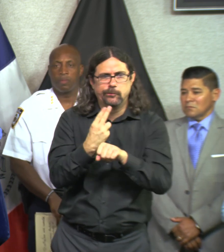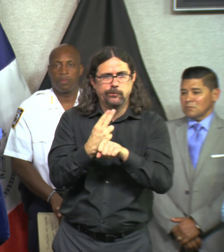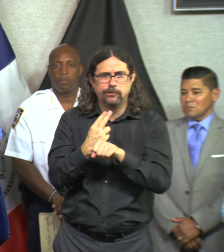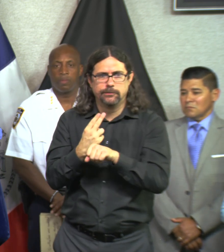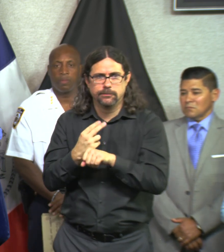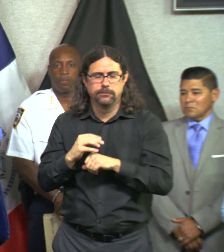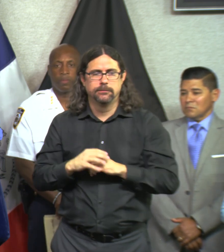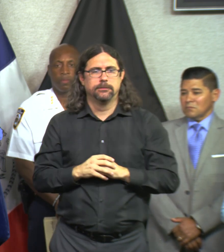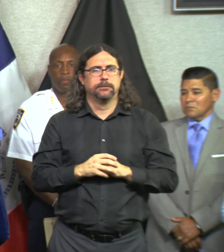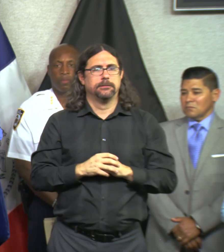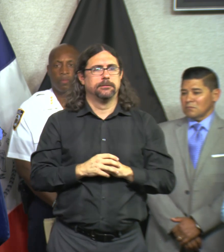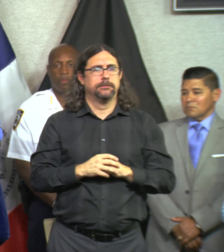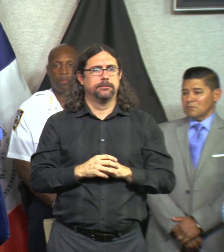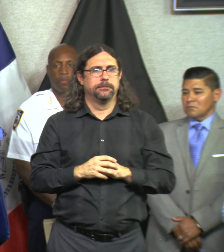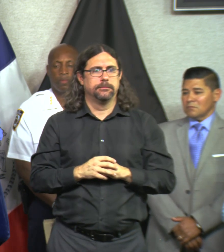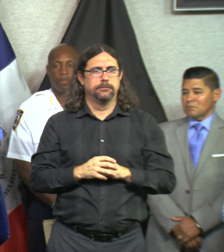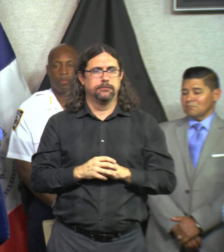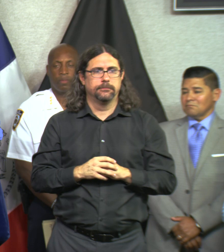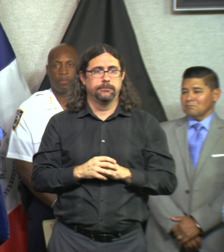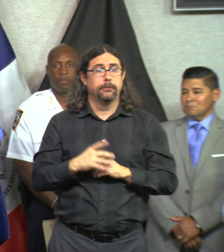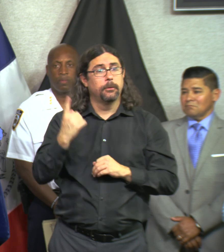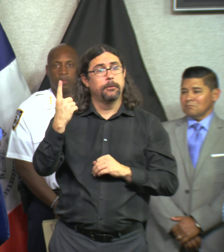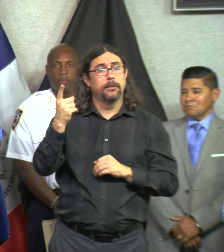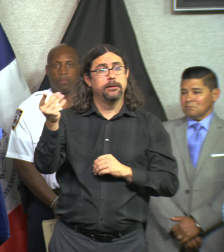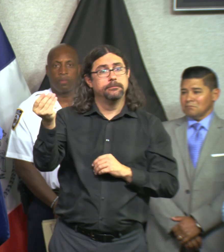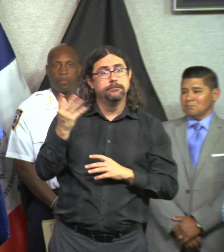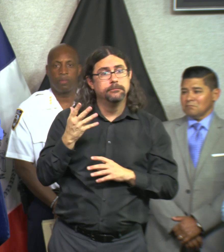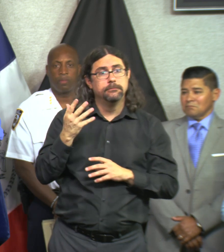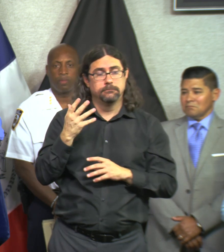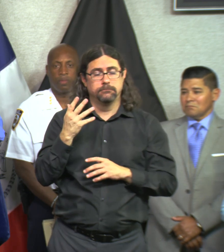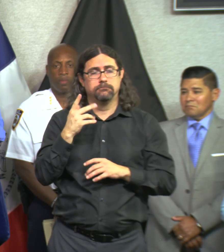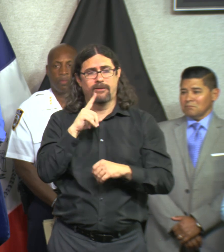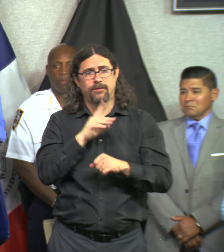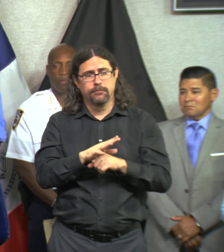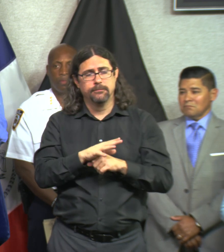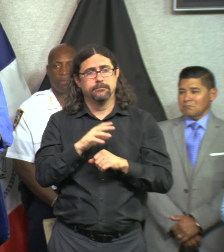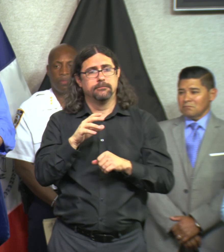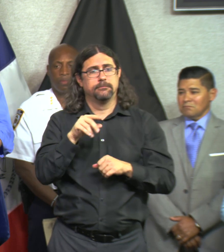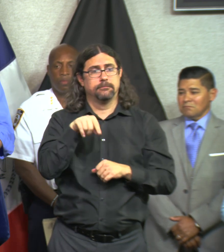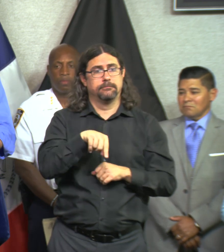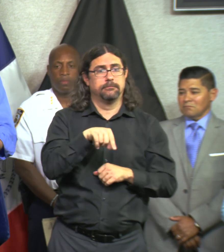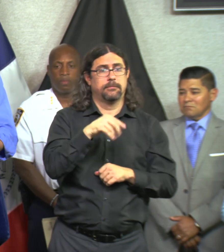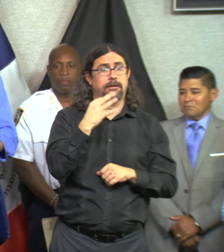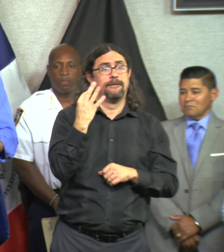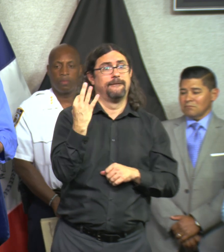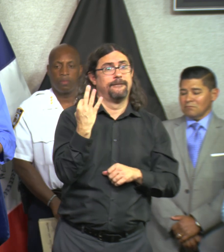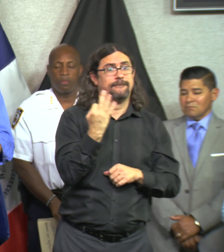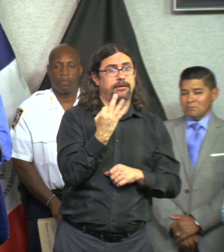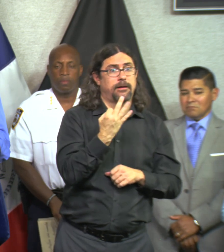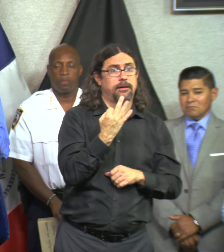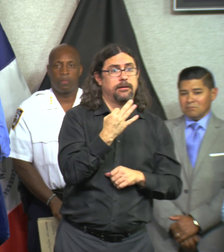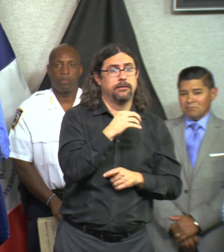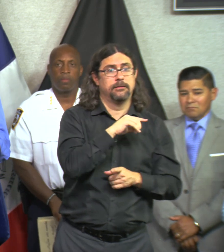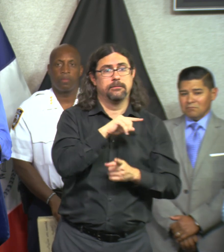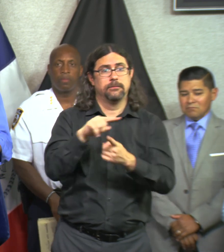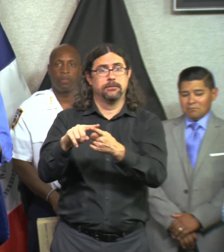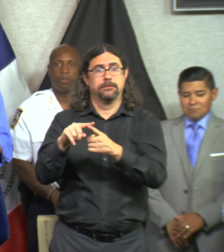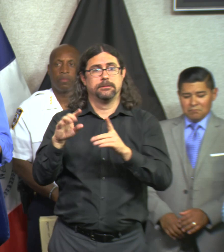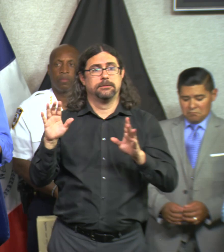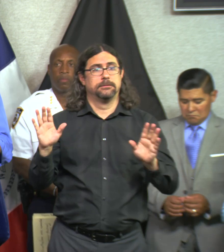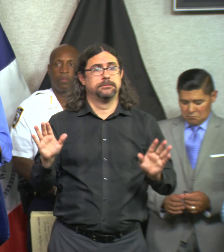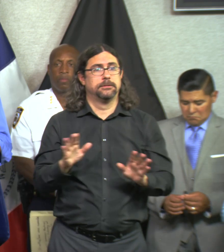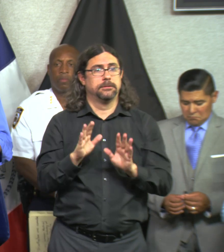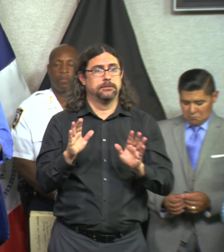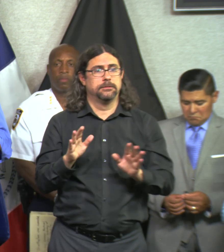through the weekend was well within the boundaries of what they can handle, was substantially less than they would normally have to deal with on a typical